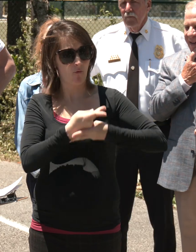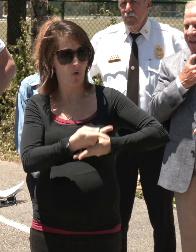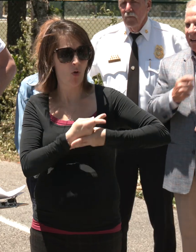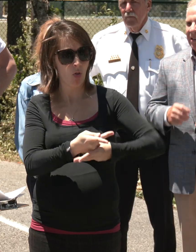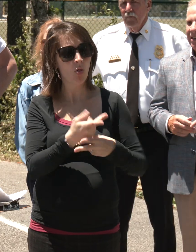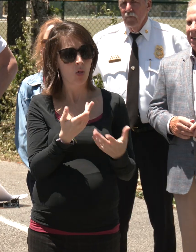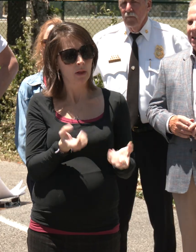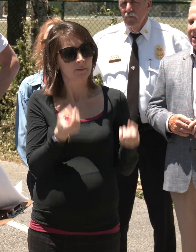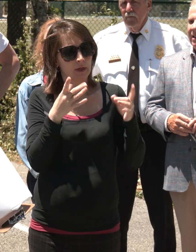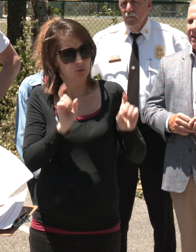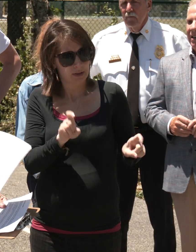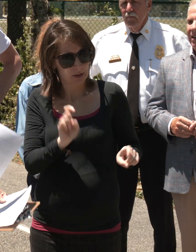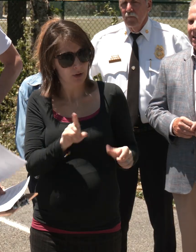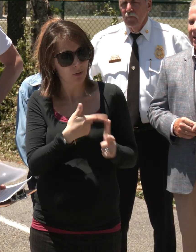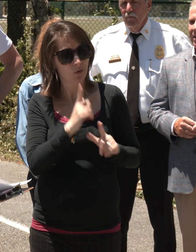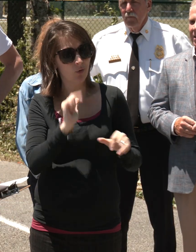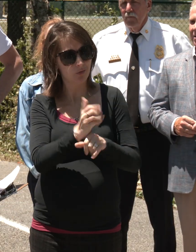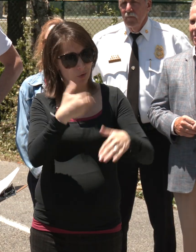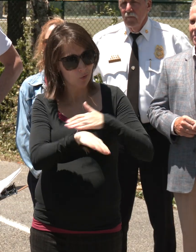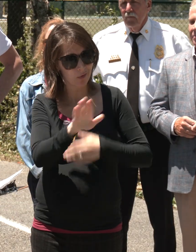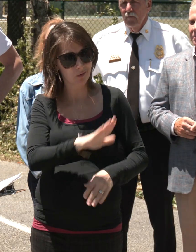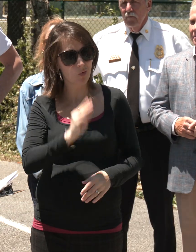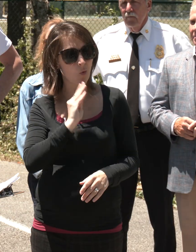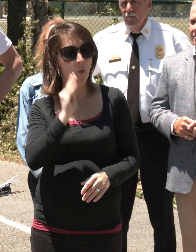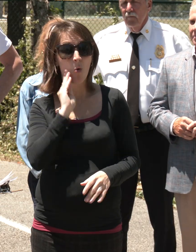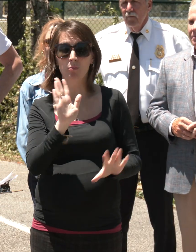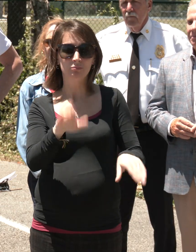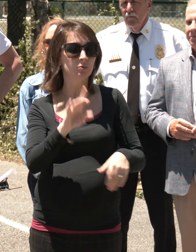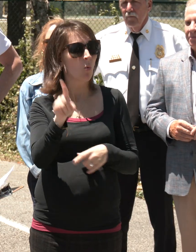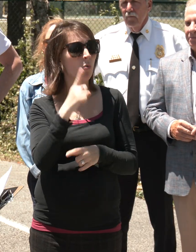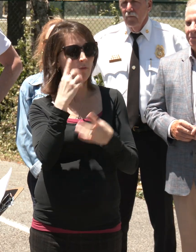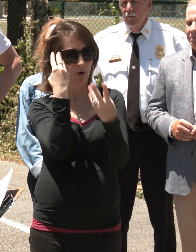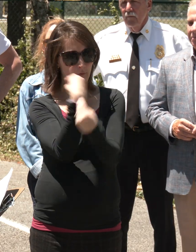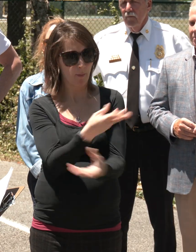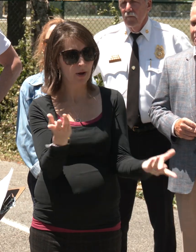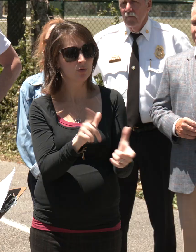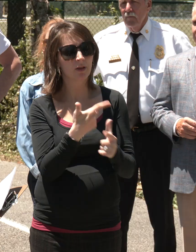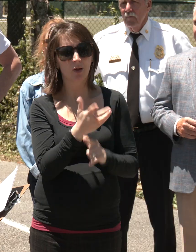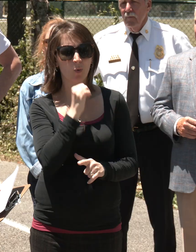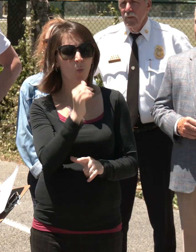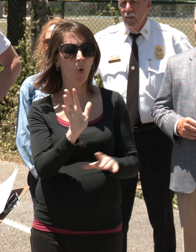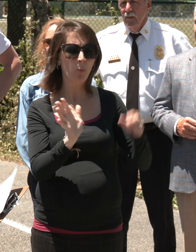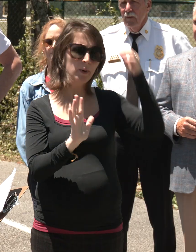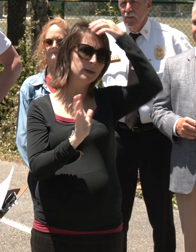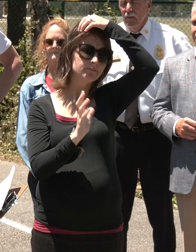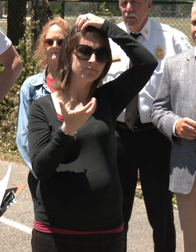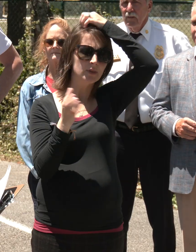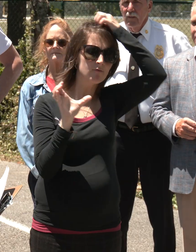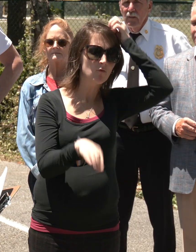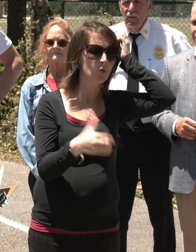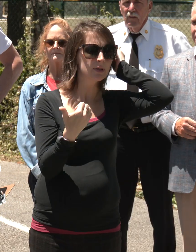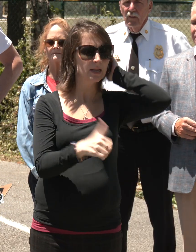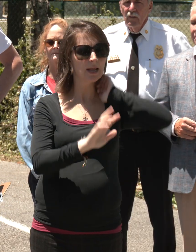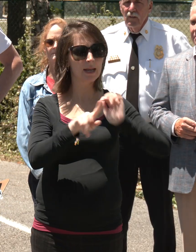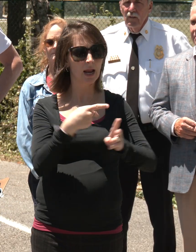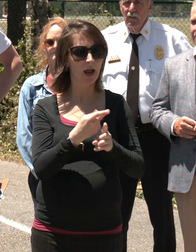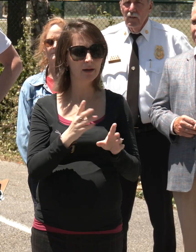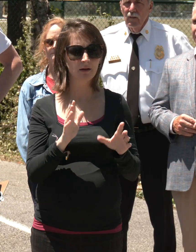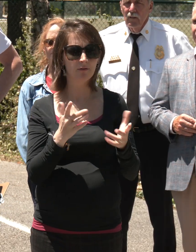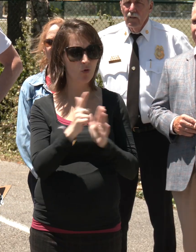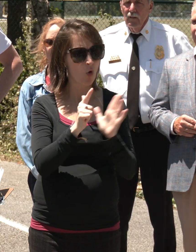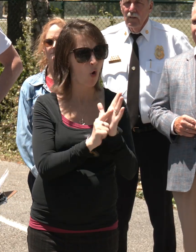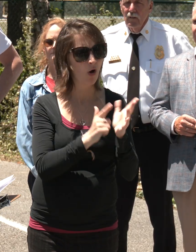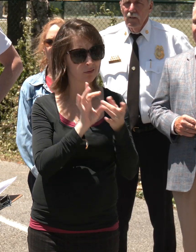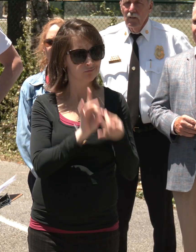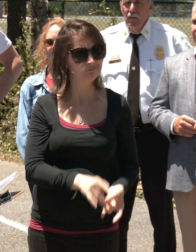as necessary when going into their homes. This is purely informational, and we will not be enforcing any laws